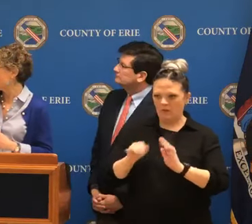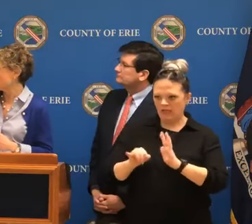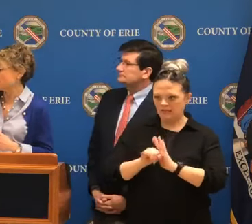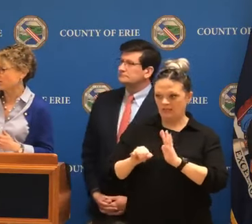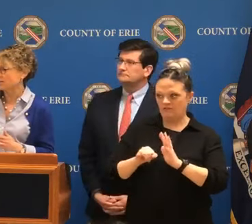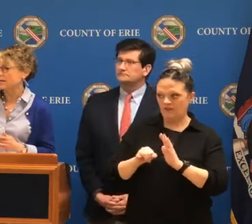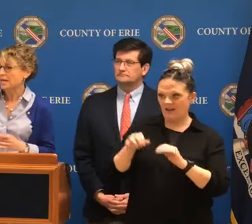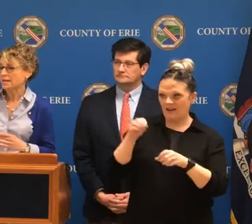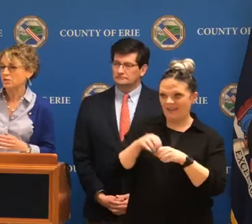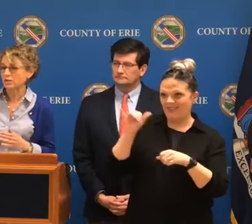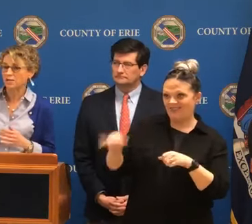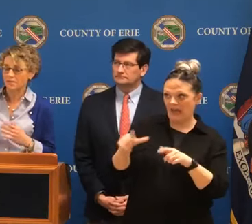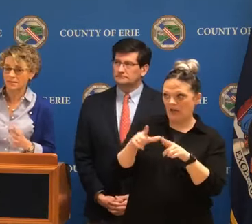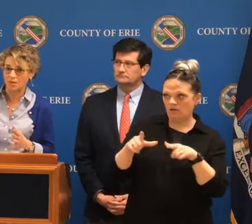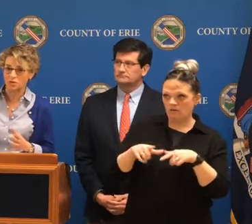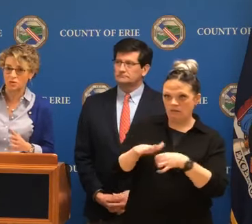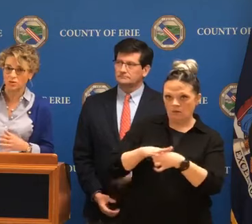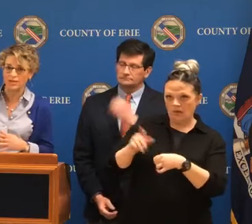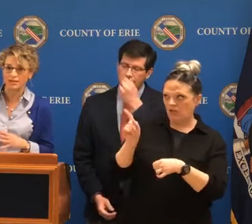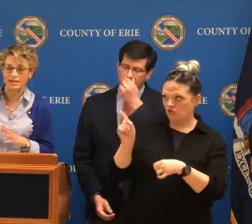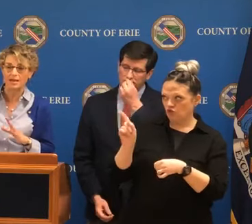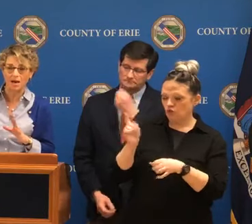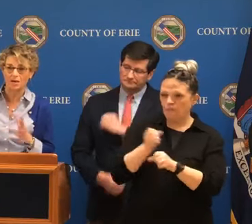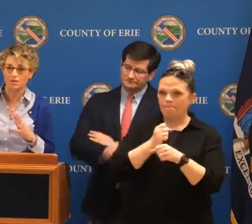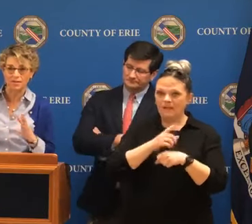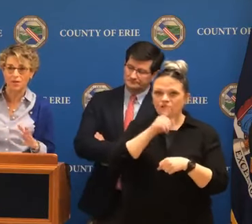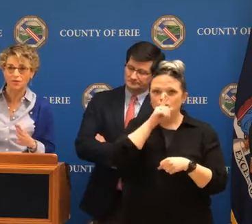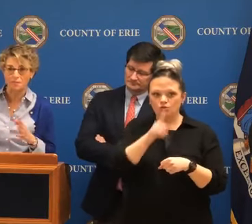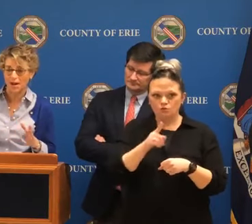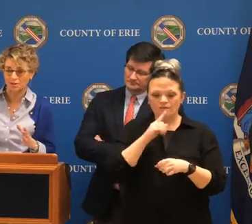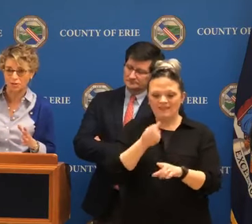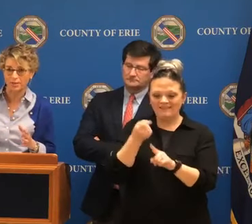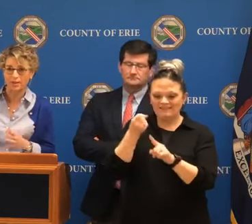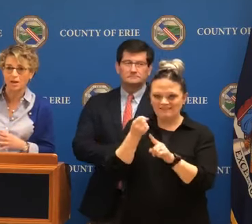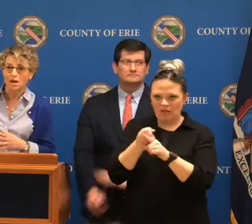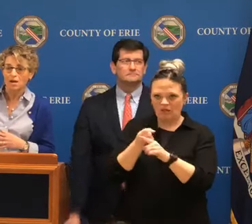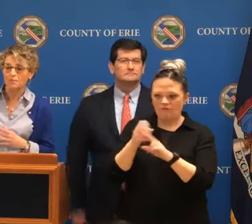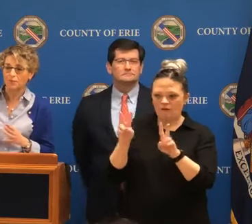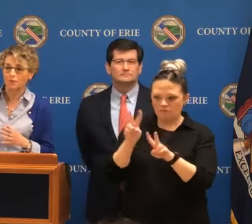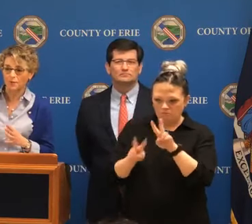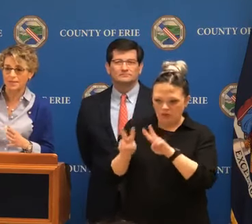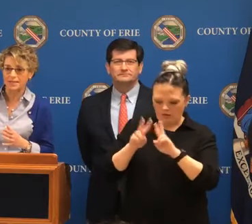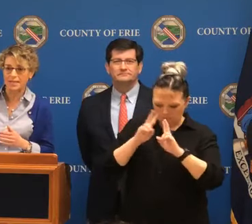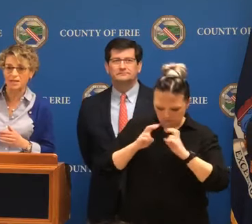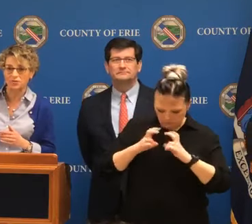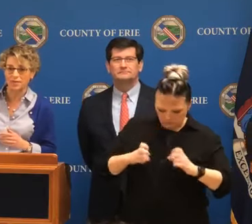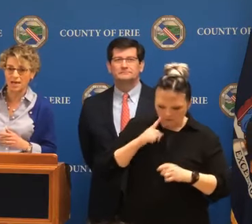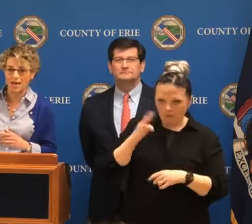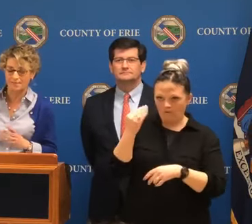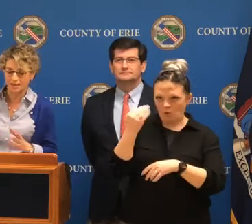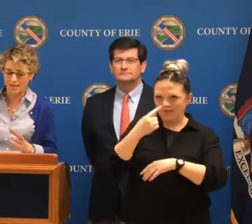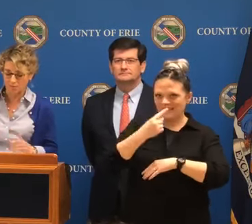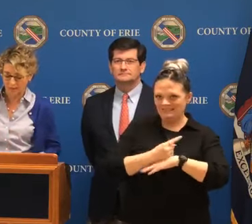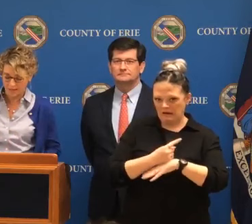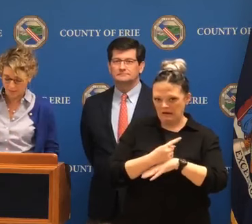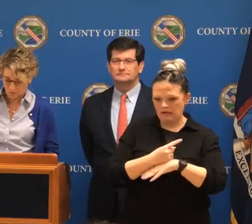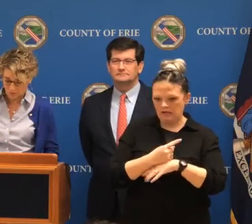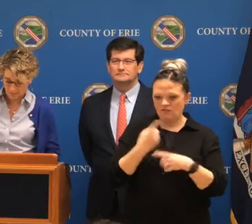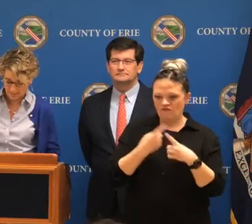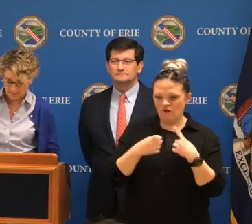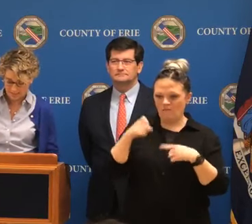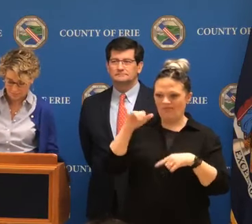of those locations, they should make sure that they are self-monitoring for 14 days from the time that they were